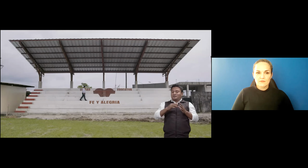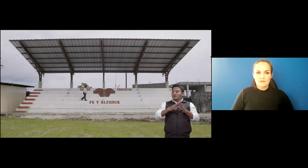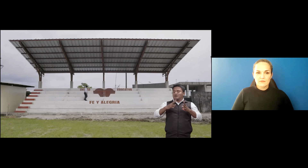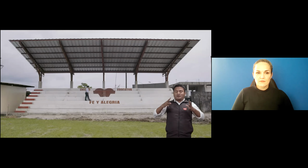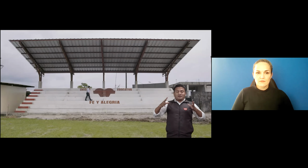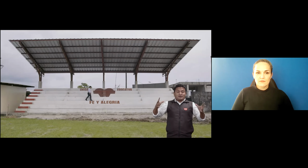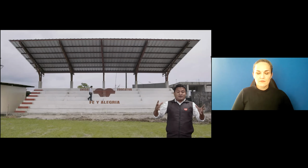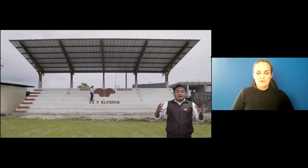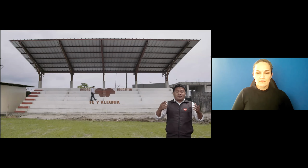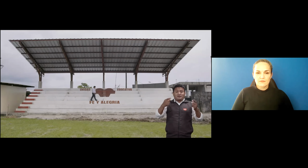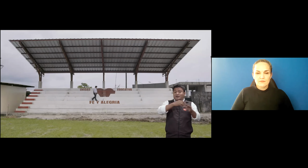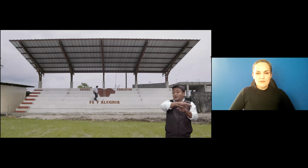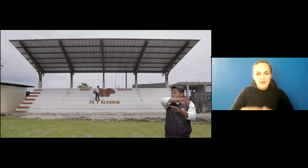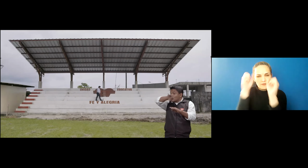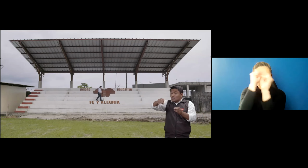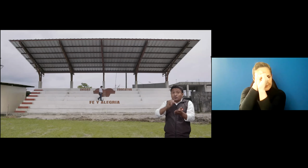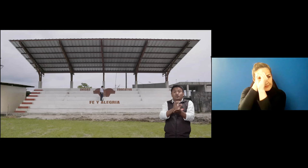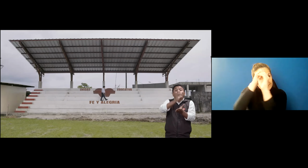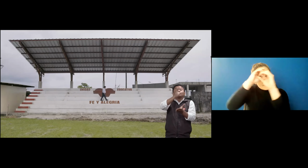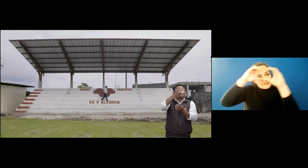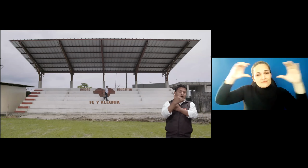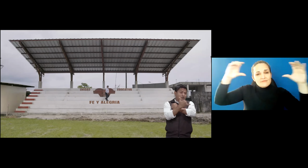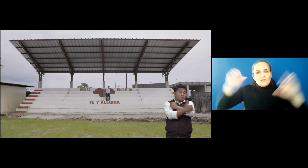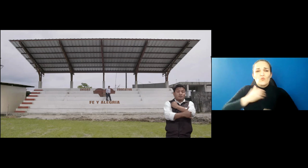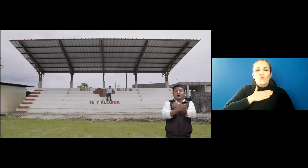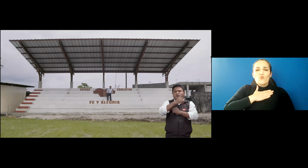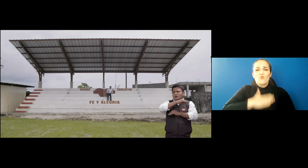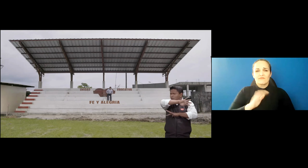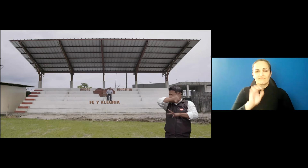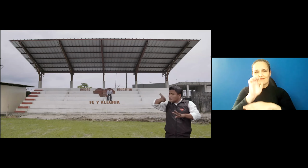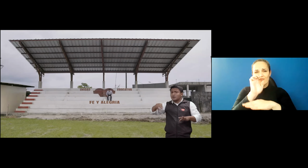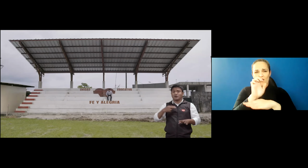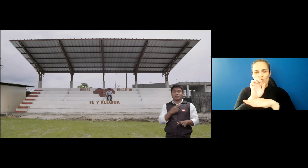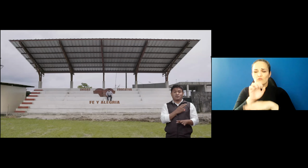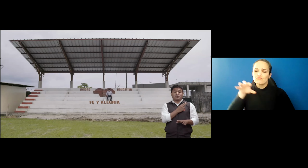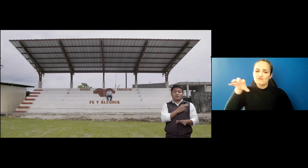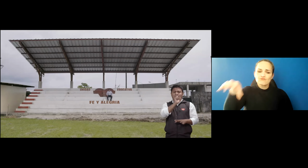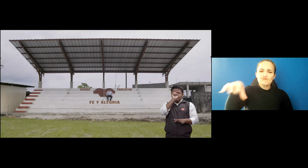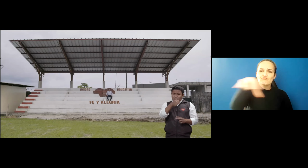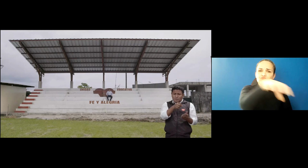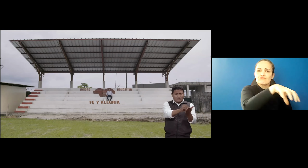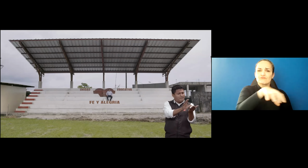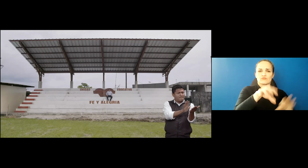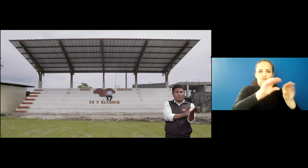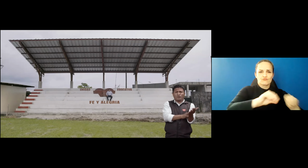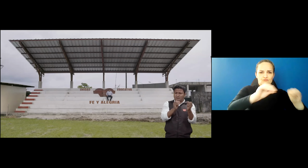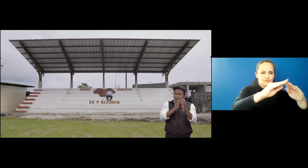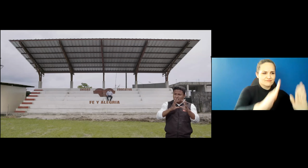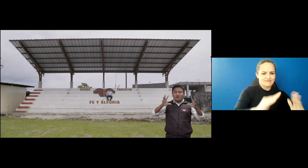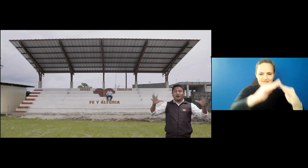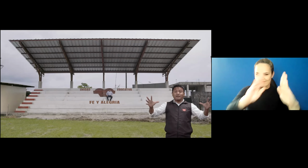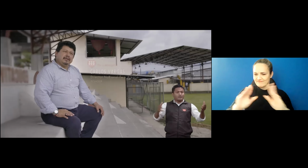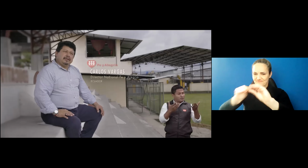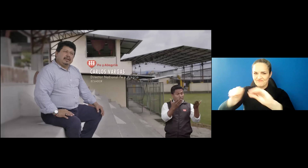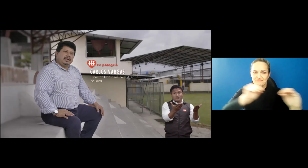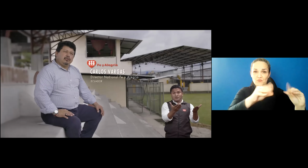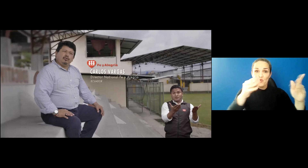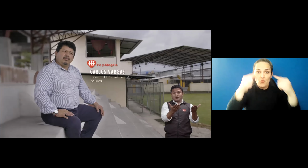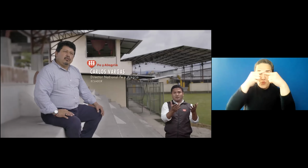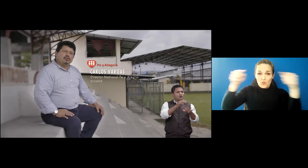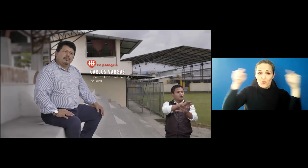The greatest dream is that every school and every university in the country can have